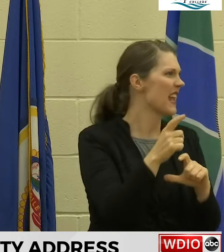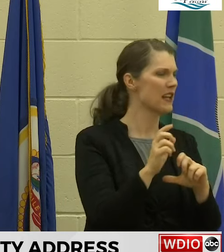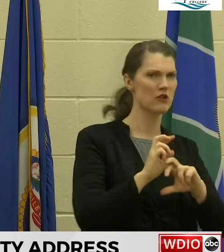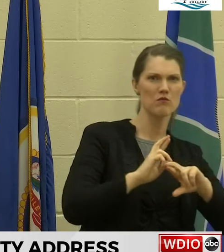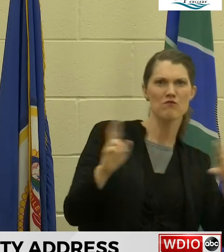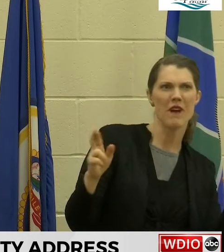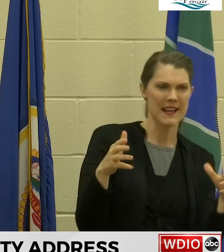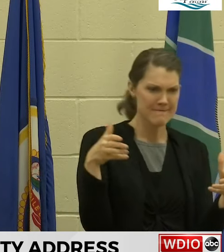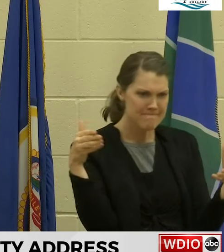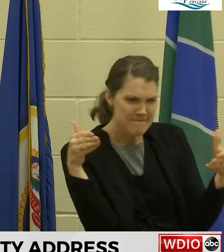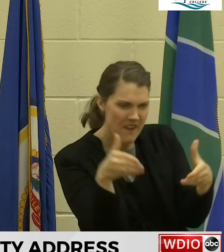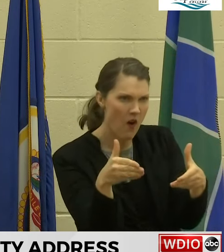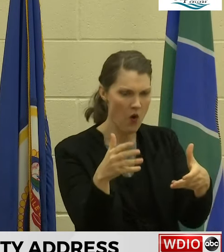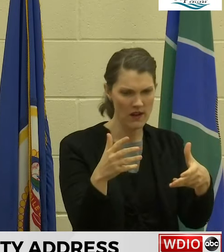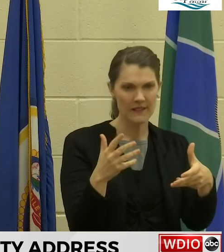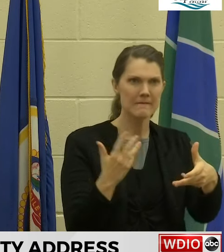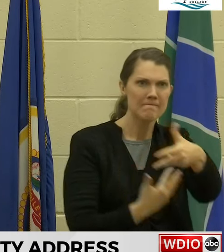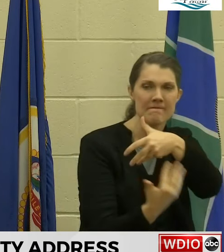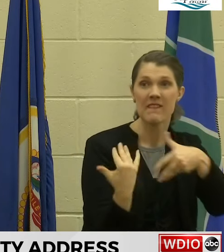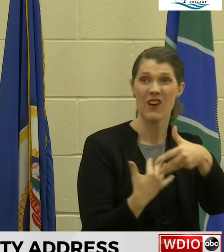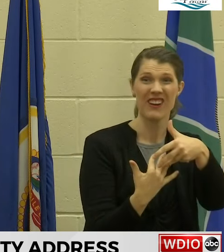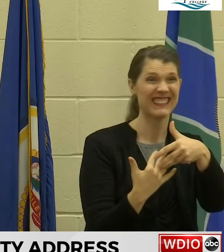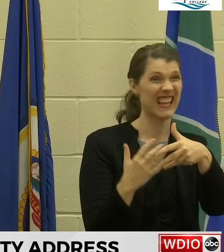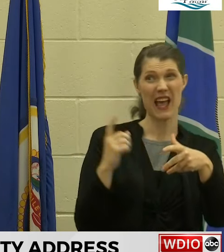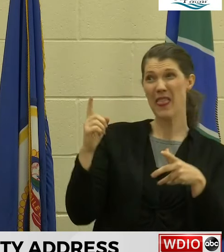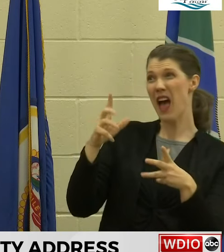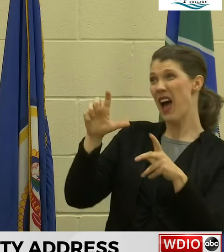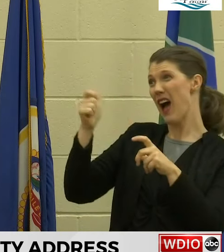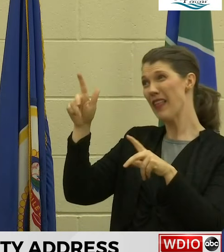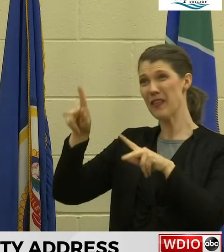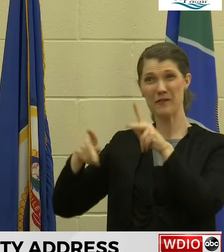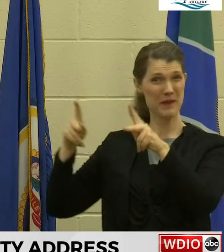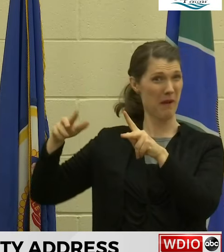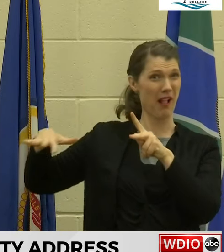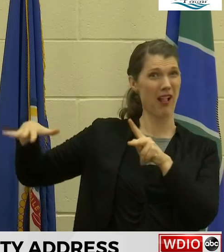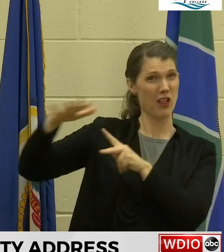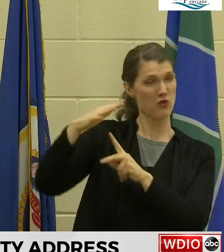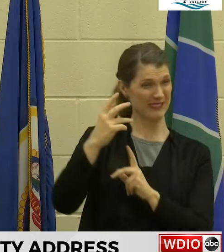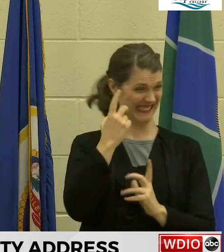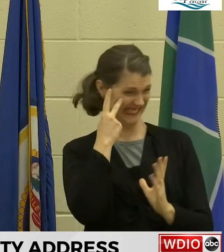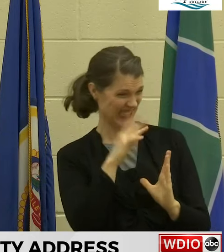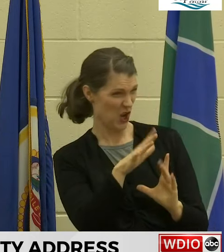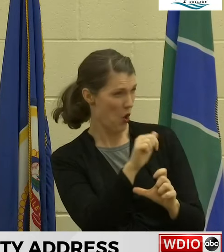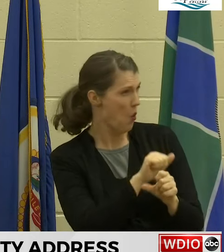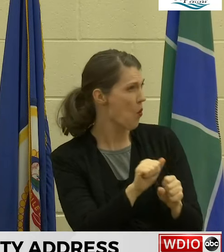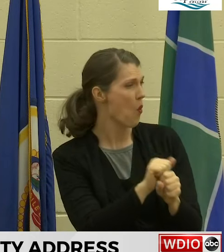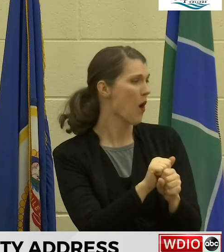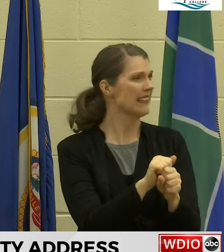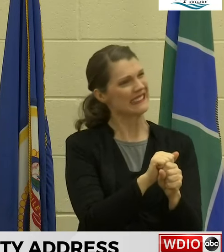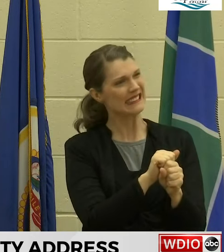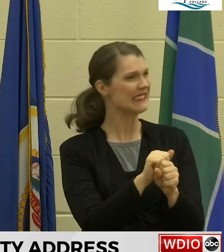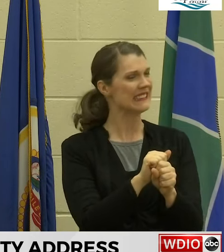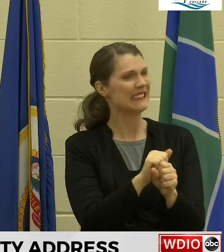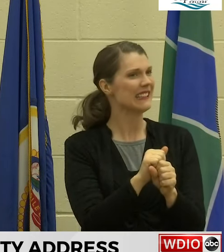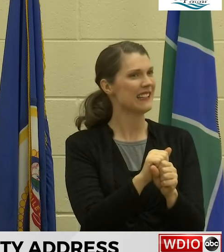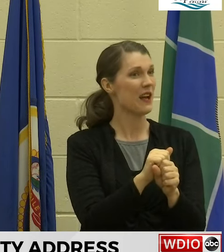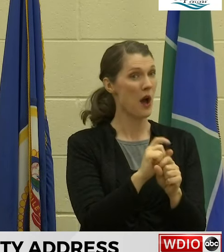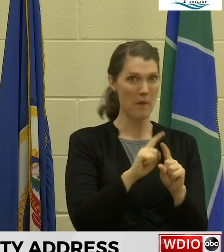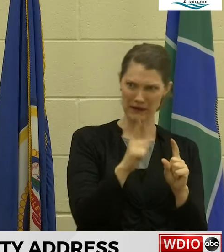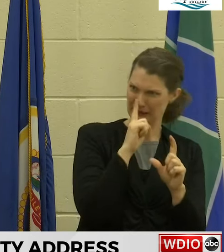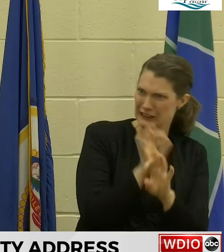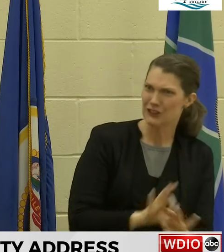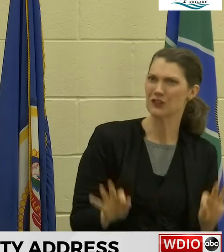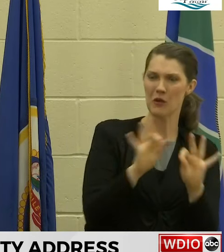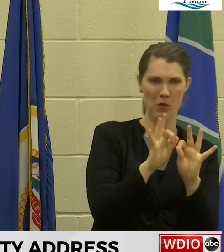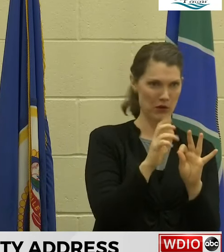of work that can be underappreciated by our public, but is really integral to how a city works, and